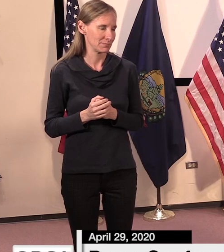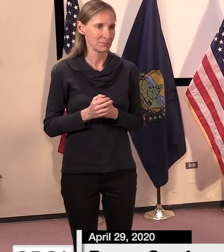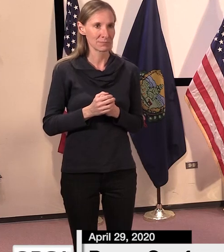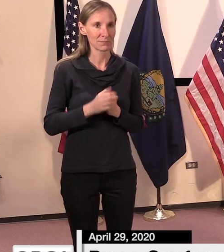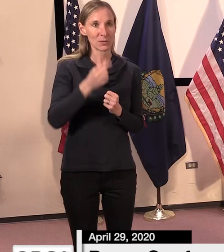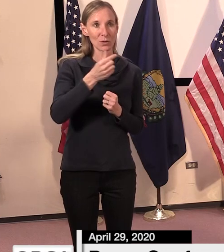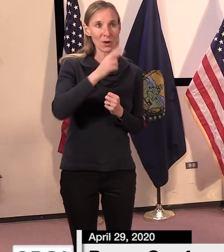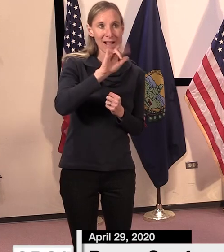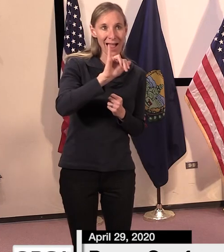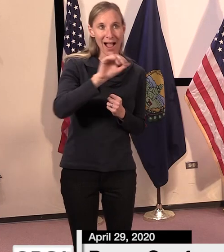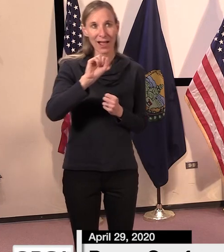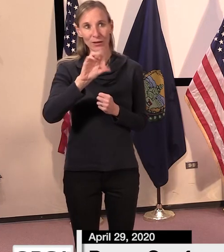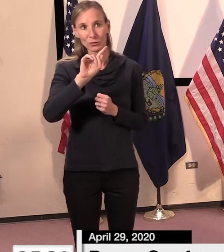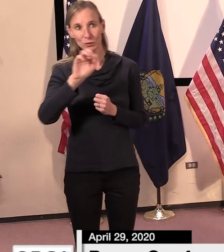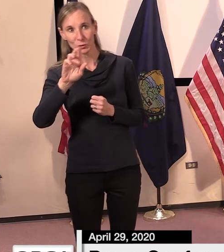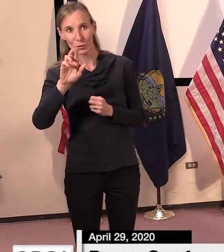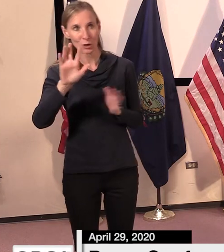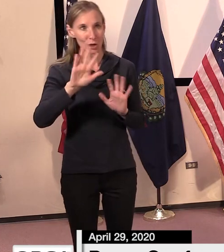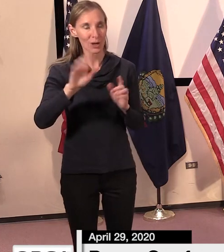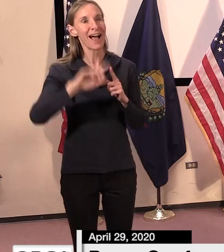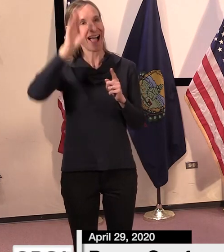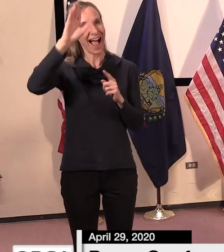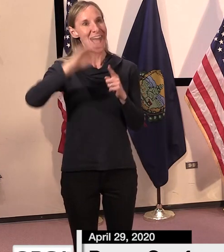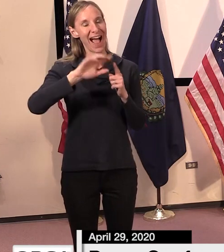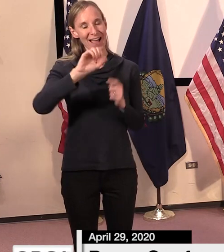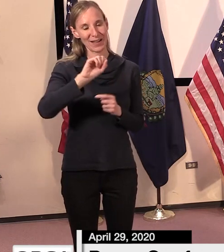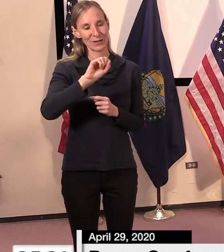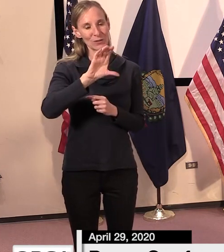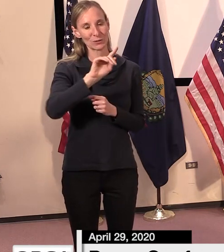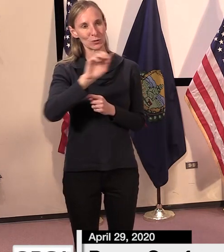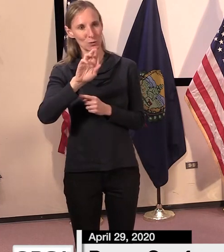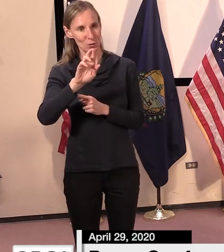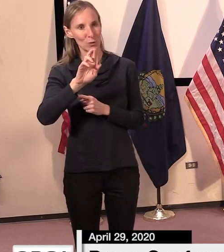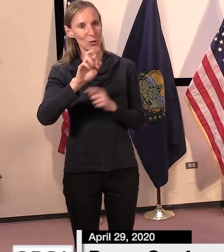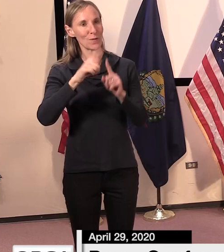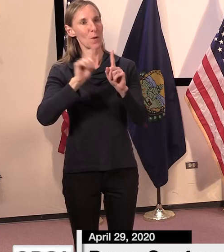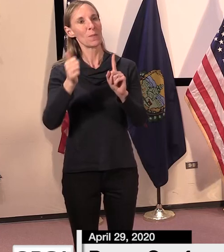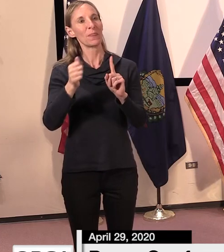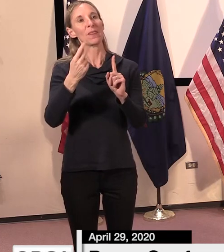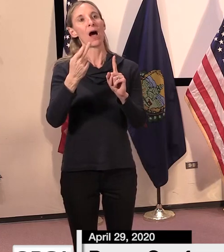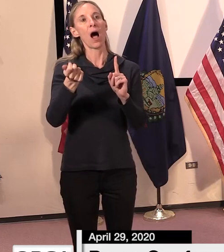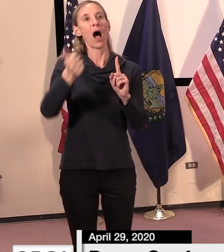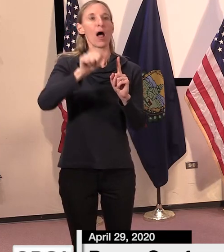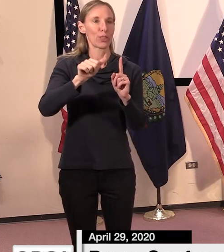Guy or Scooter? Can you hear me? Yeah. Yeah, this is Scooter McMillan with the other paper.